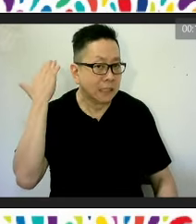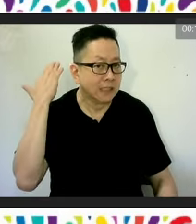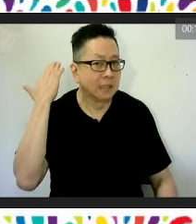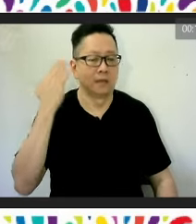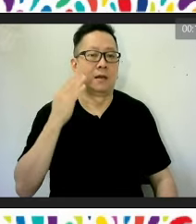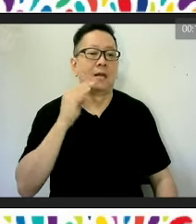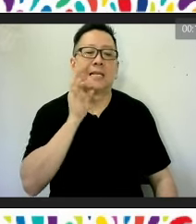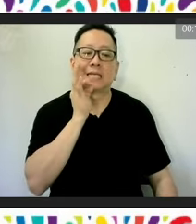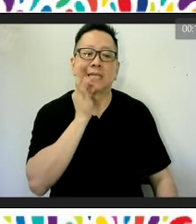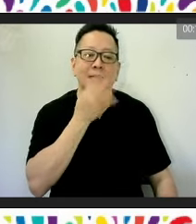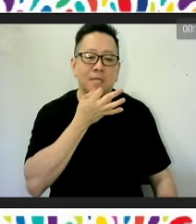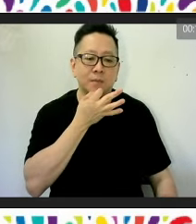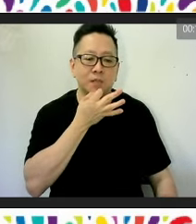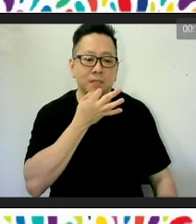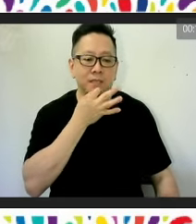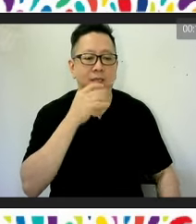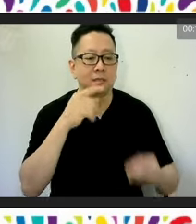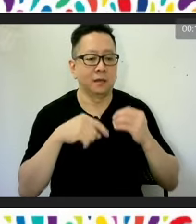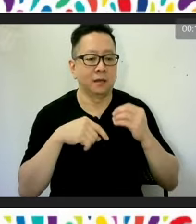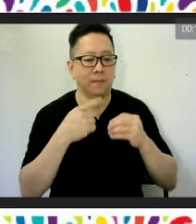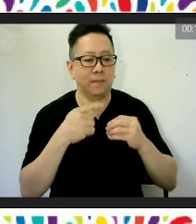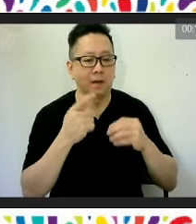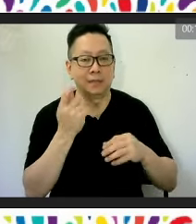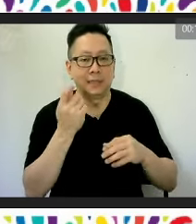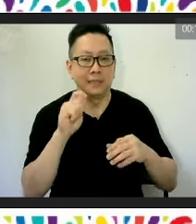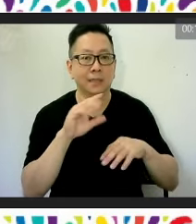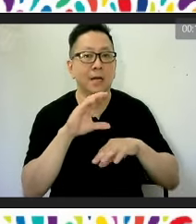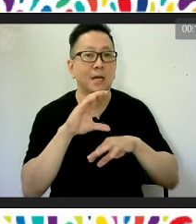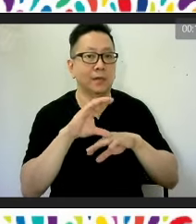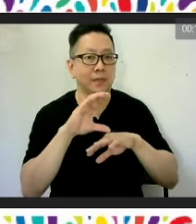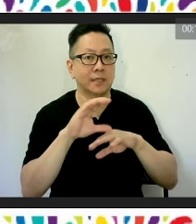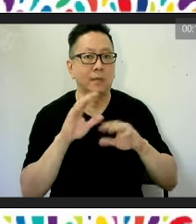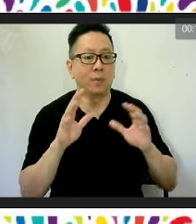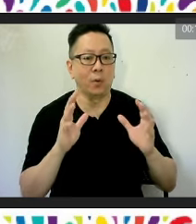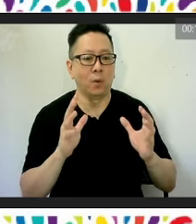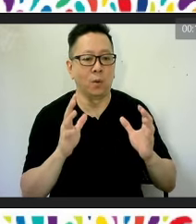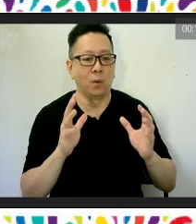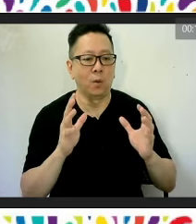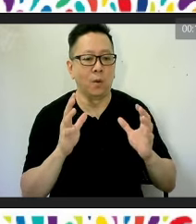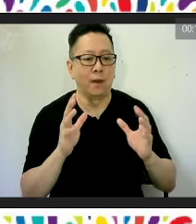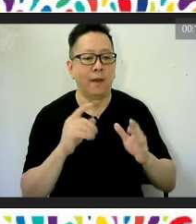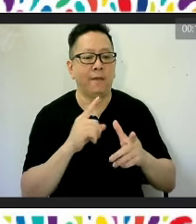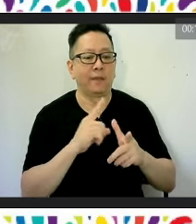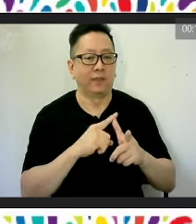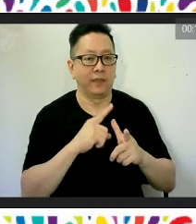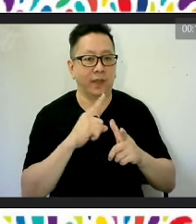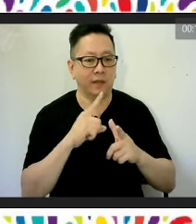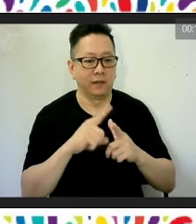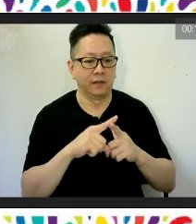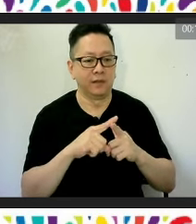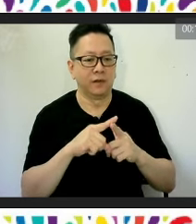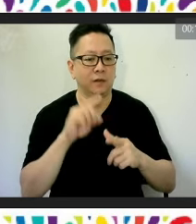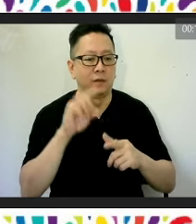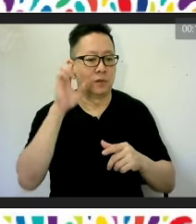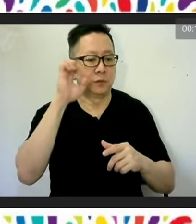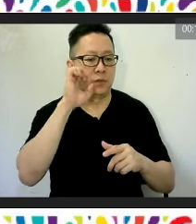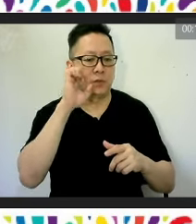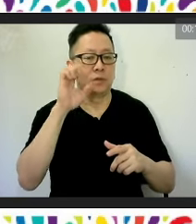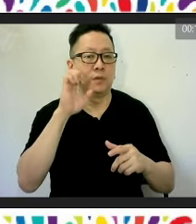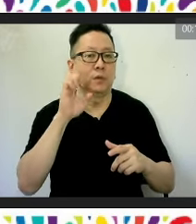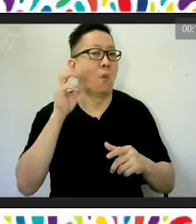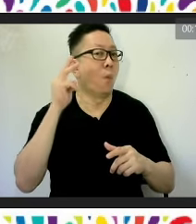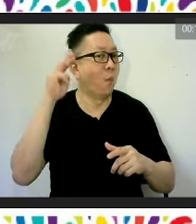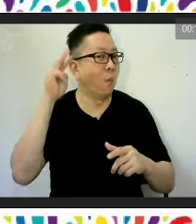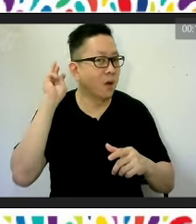felt suspicious about the crystal ball. Then